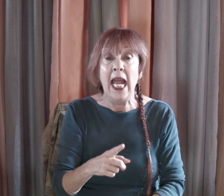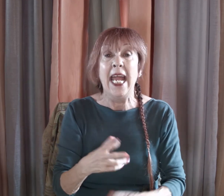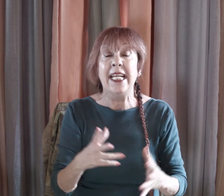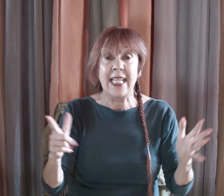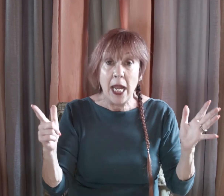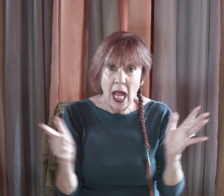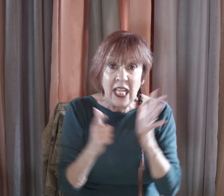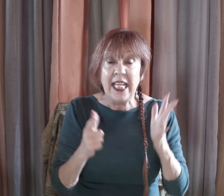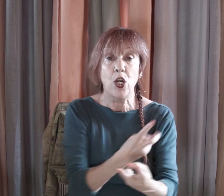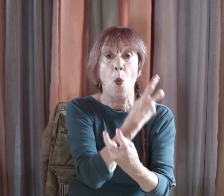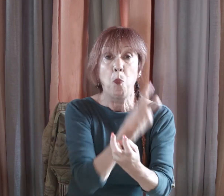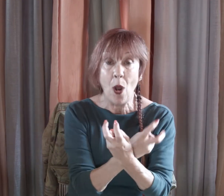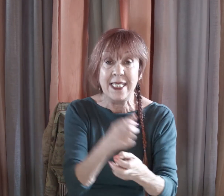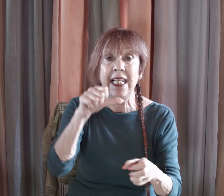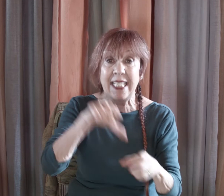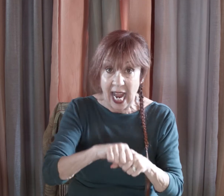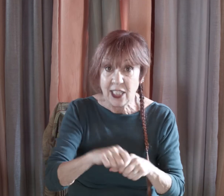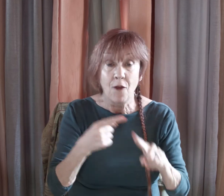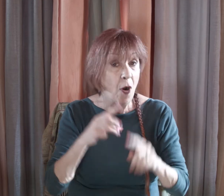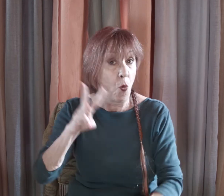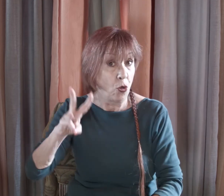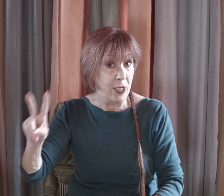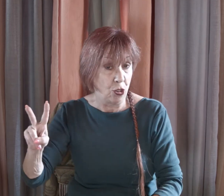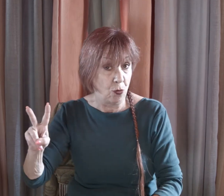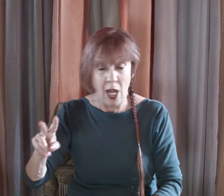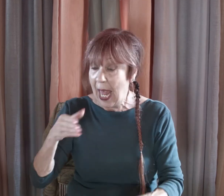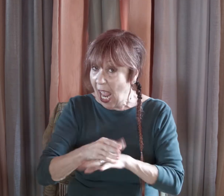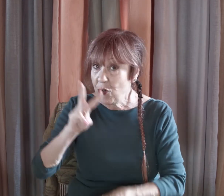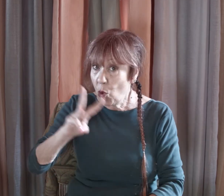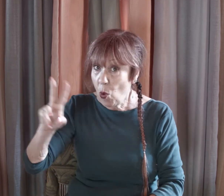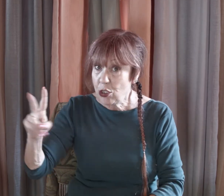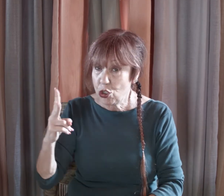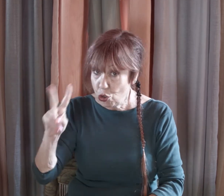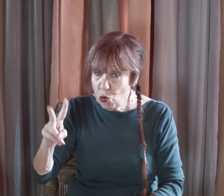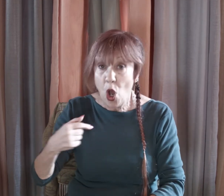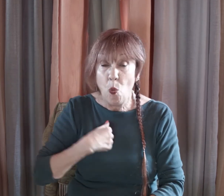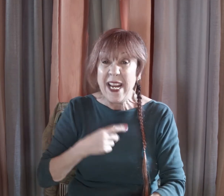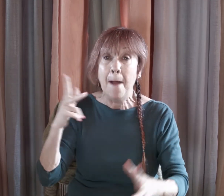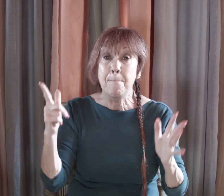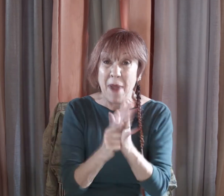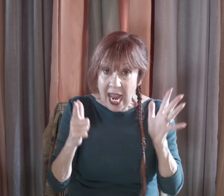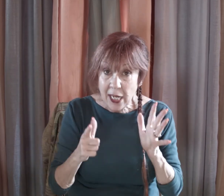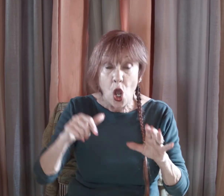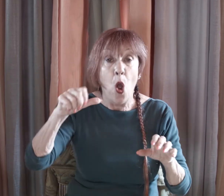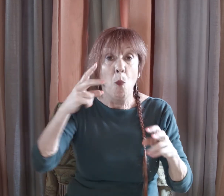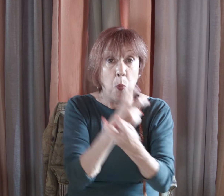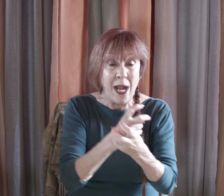literally a banned poison gas from World War II, when we banned poison gases. And then the United States and